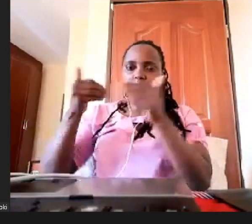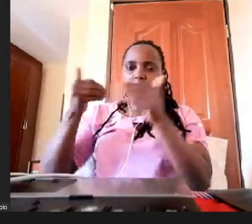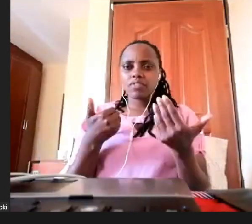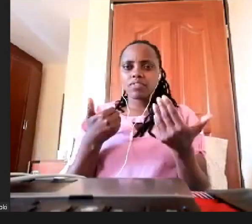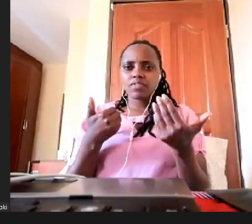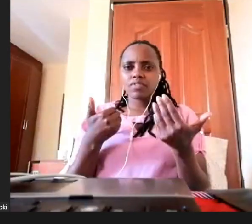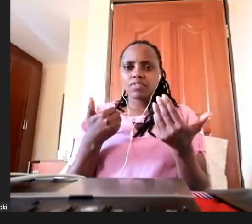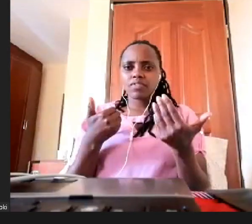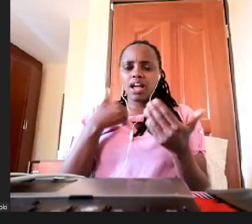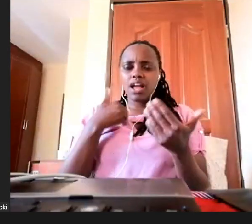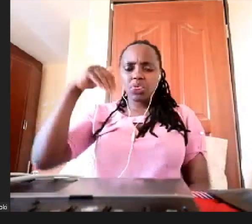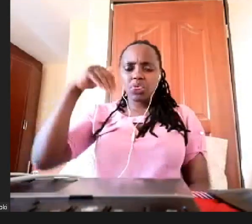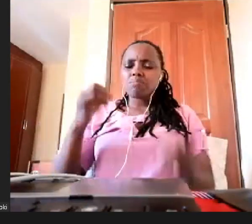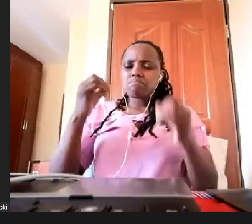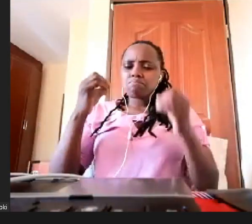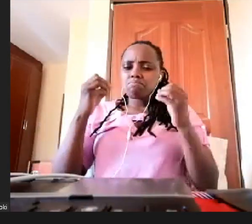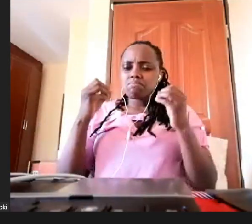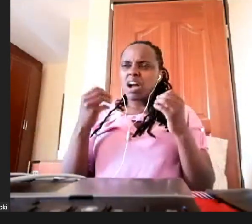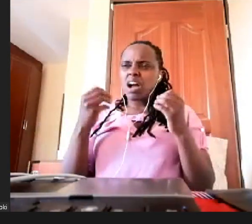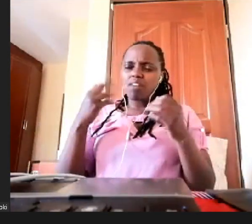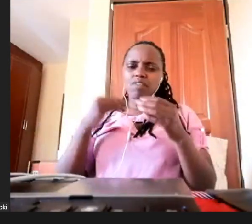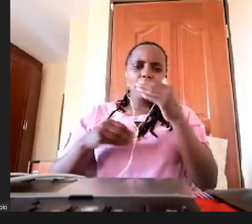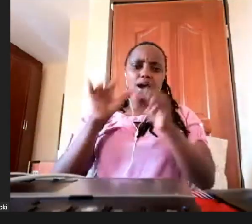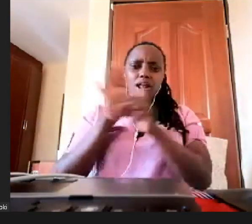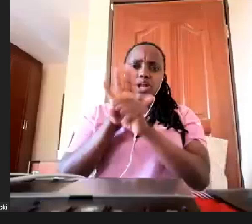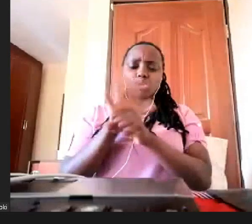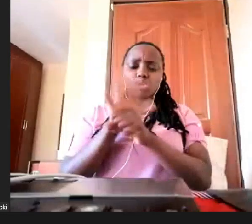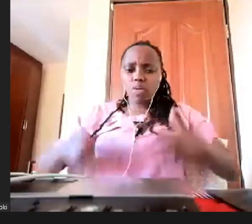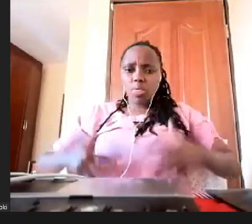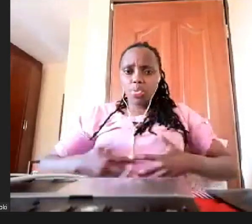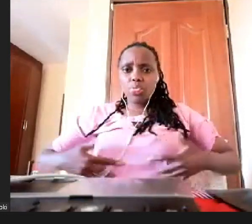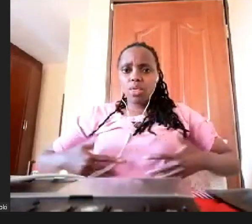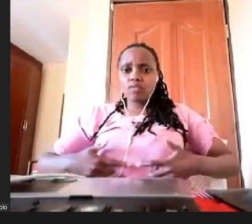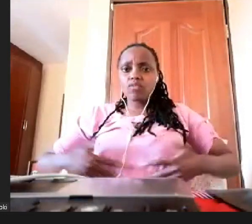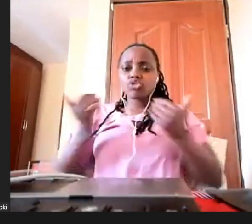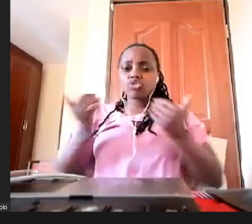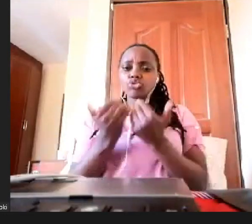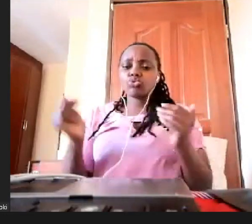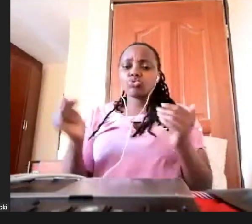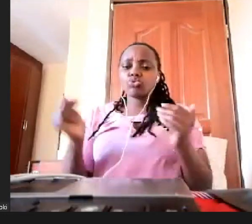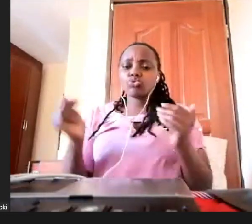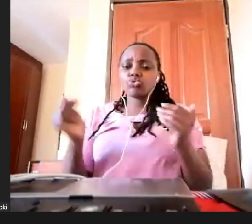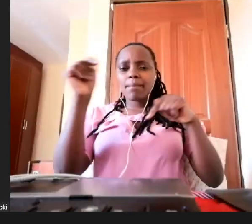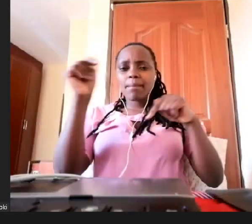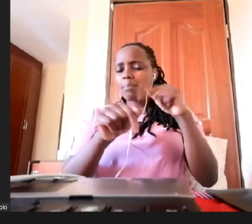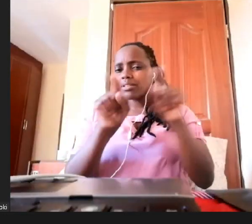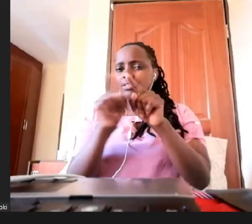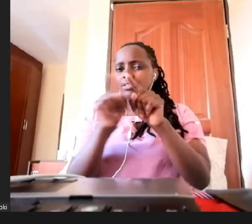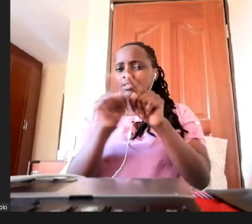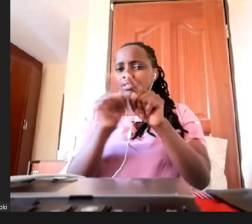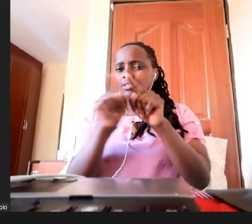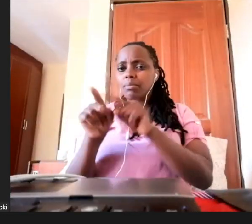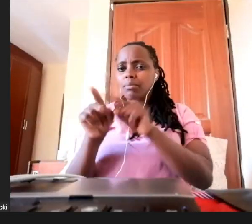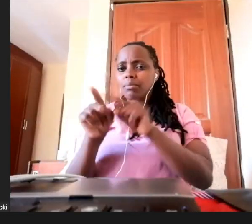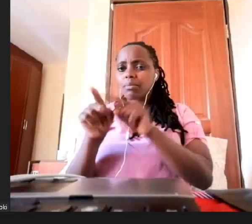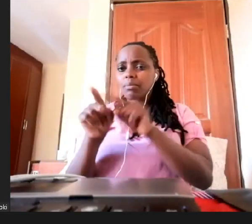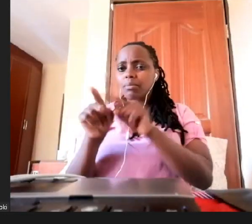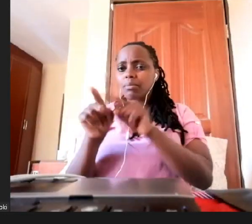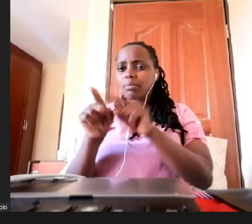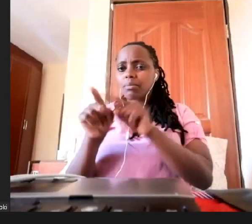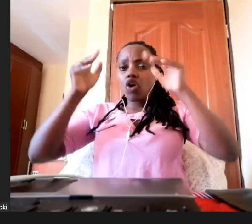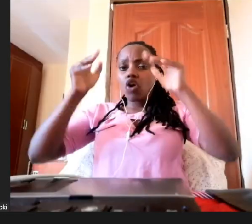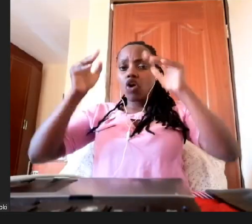of refugees, most of them children coming in, and still the officer said, oh no, we couldn't find